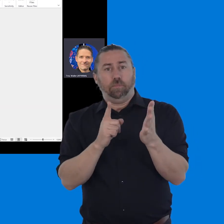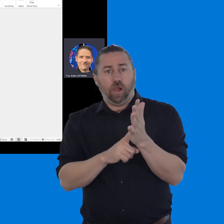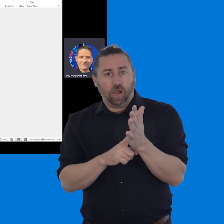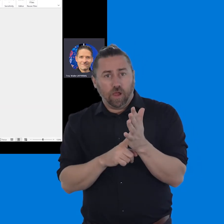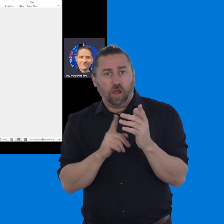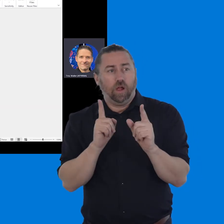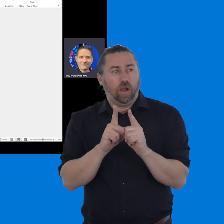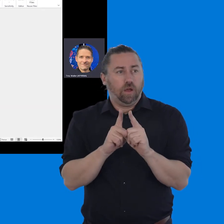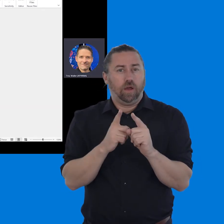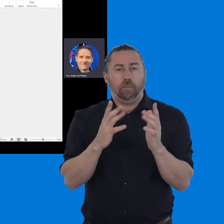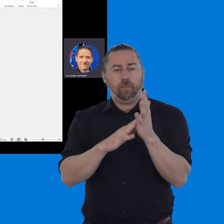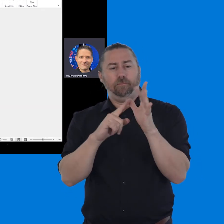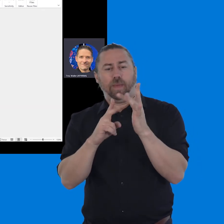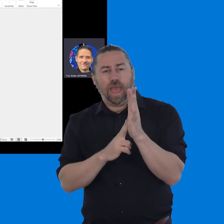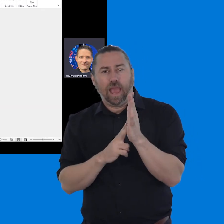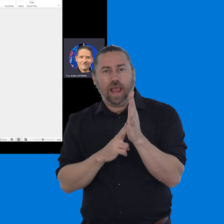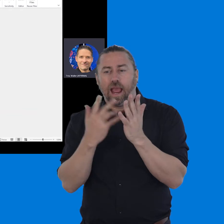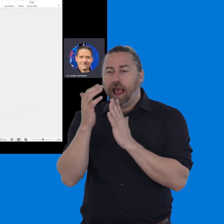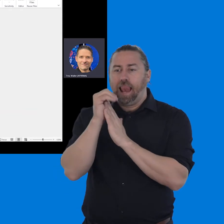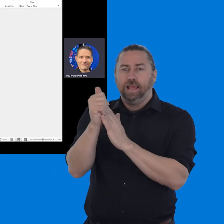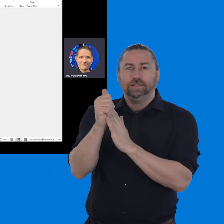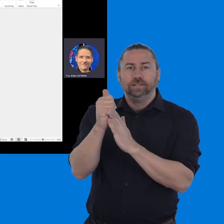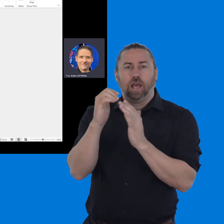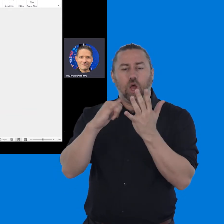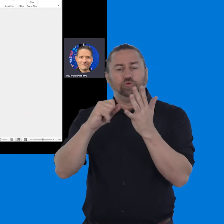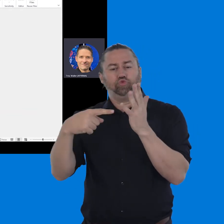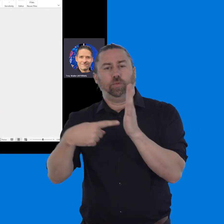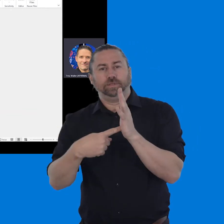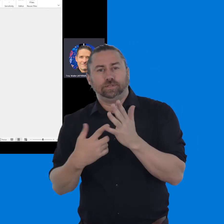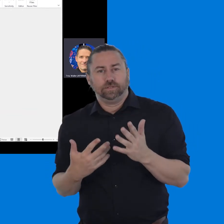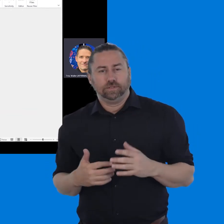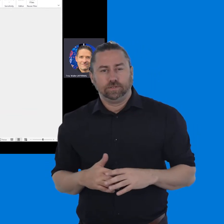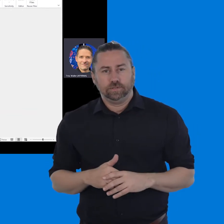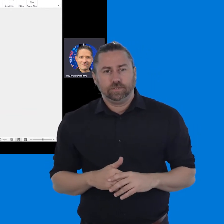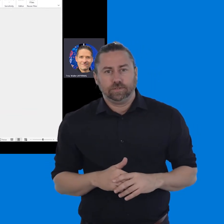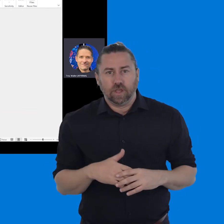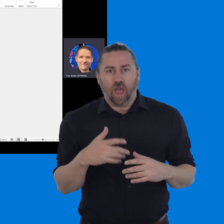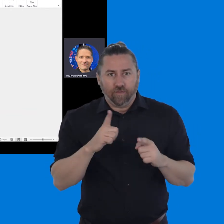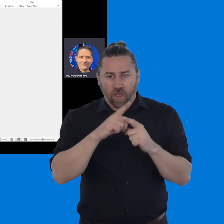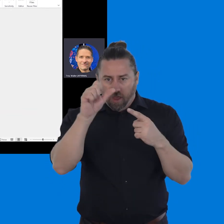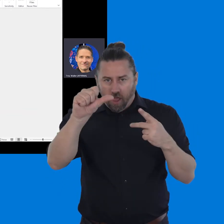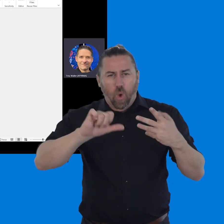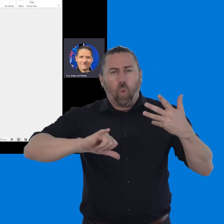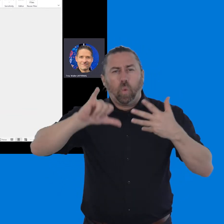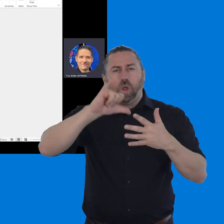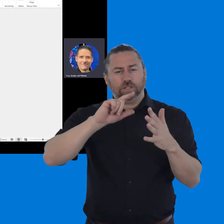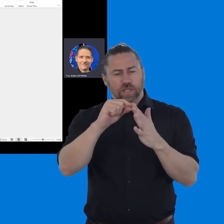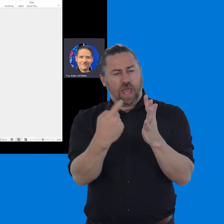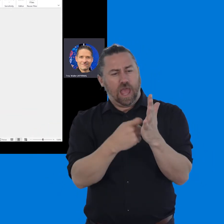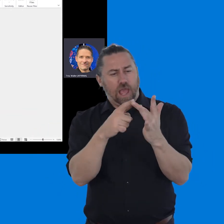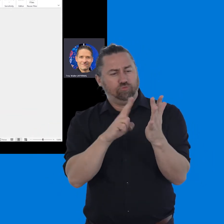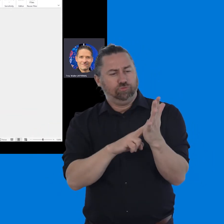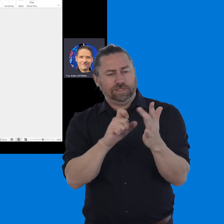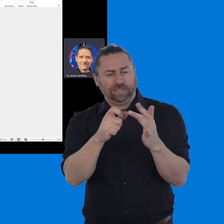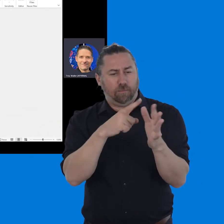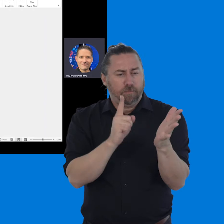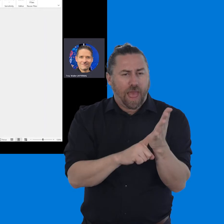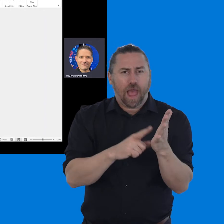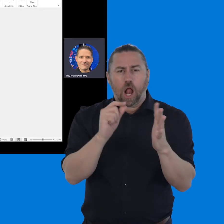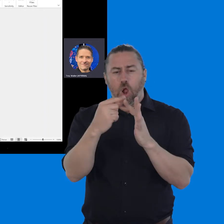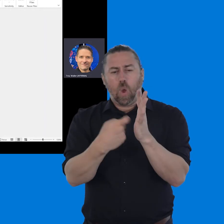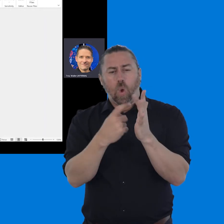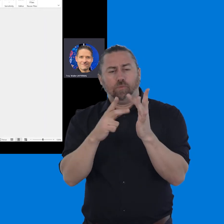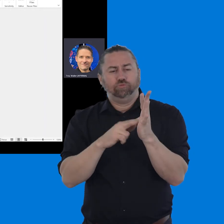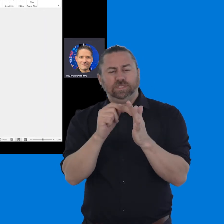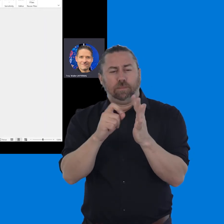Principle, similar to, main, leader, superintendent. Okay, and I will go through and I will find the one that I'm looking for. In this case,